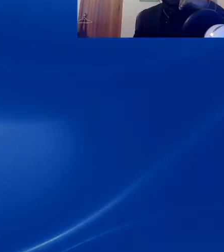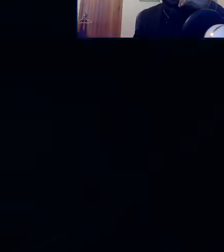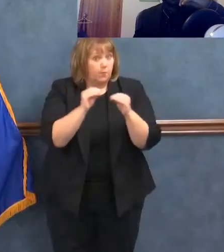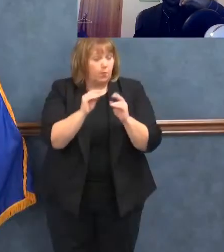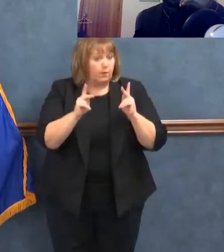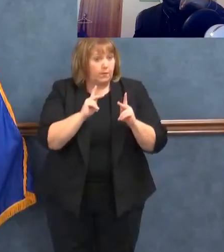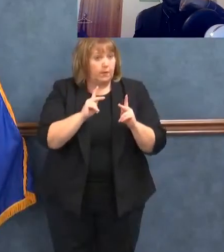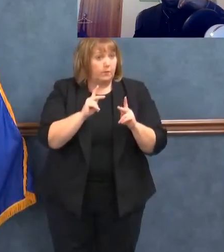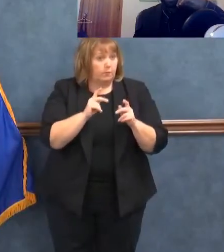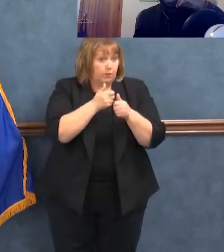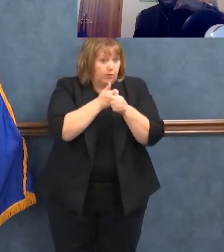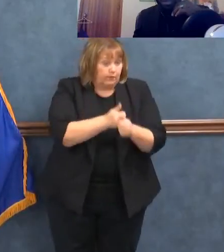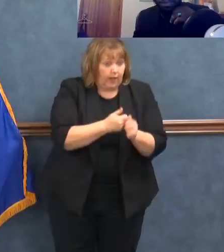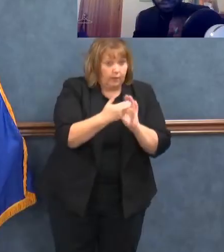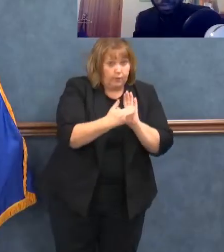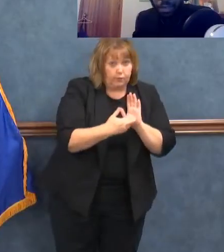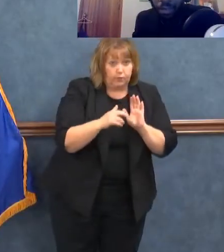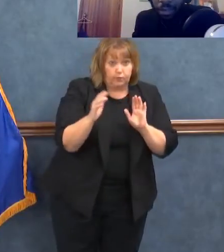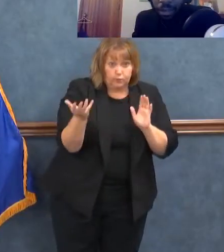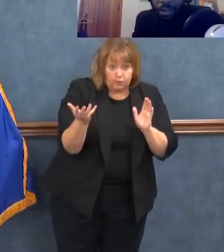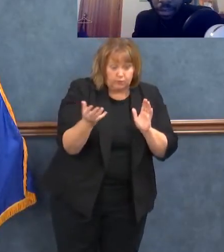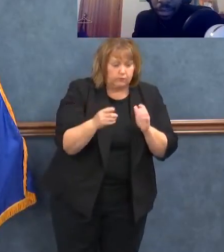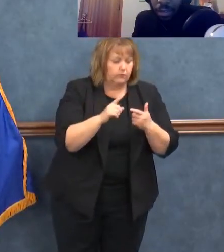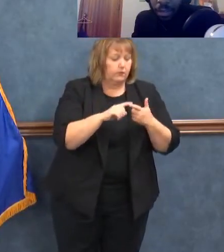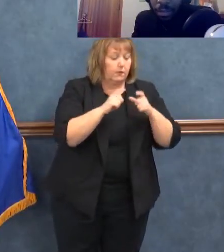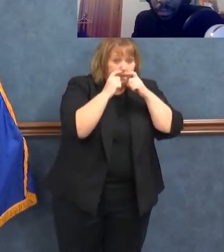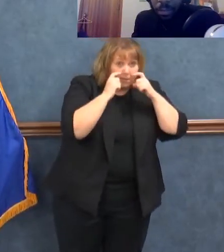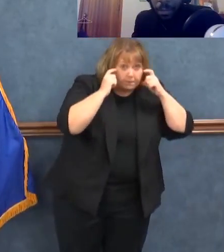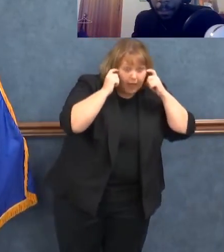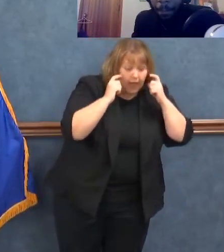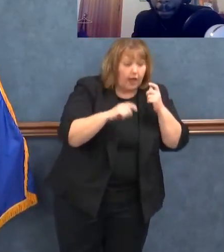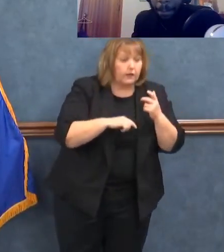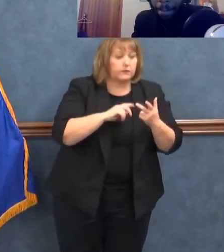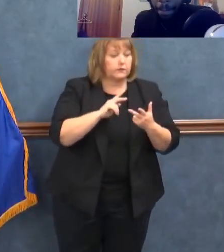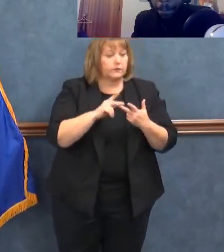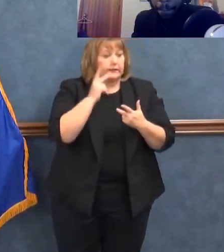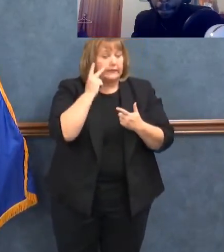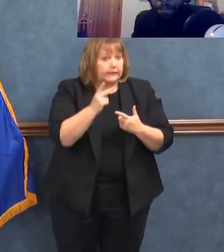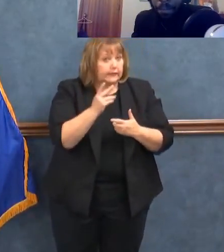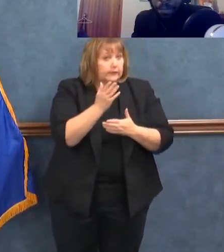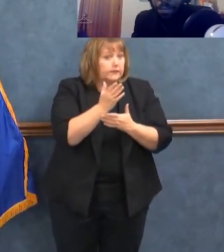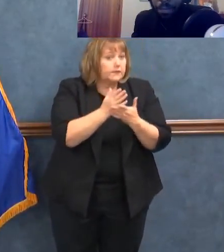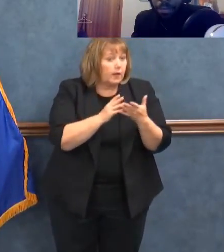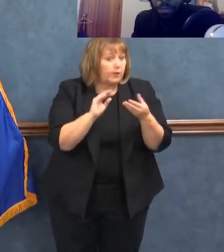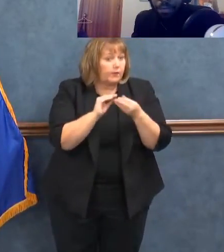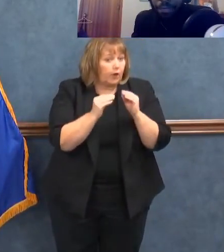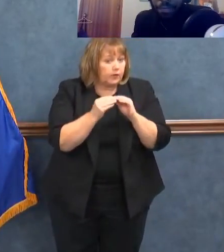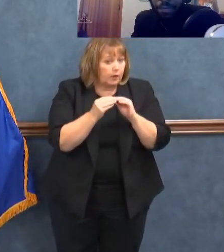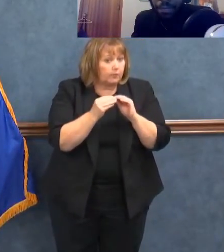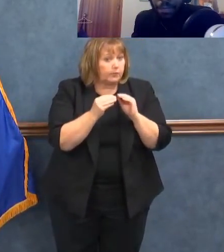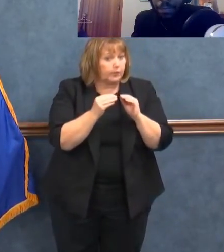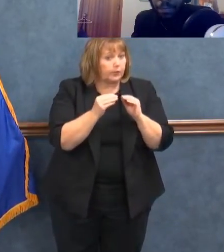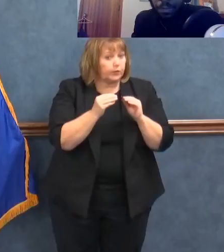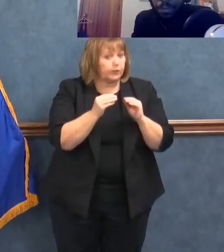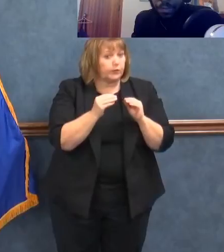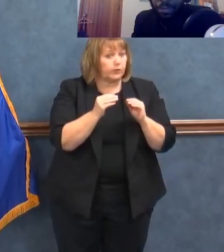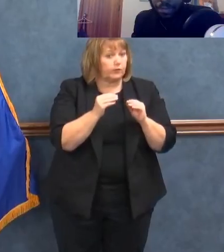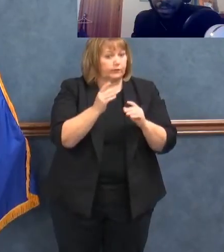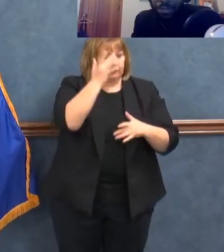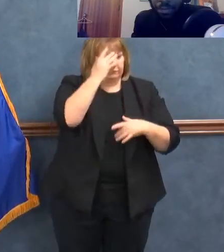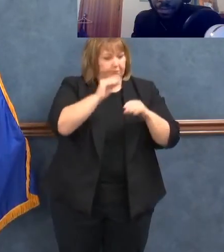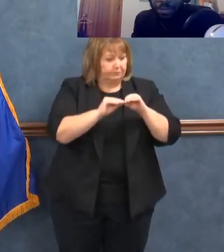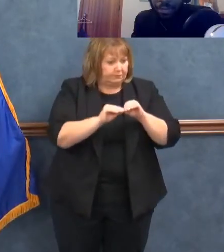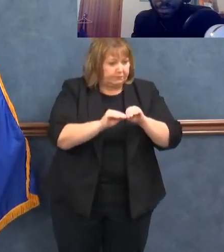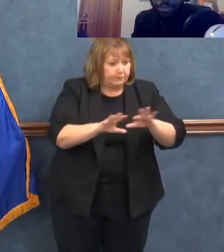rules. Recently, we have started to see some positive signs in our data, including a potential slow and